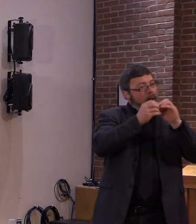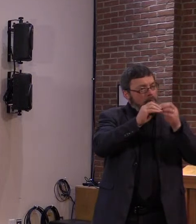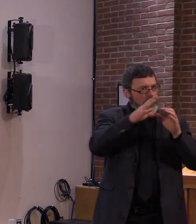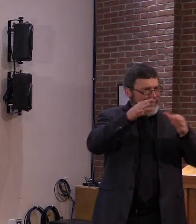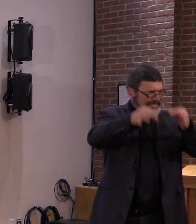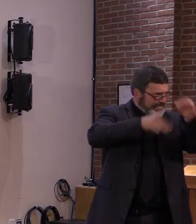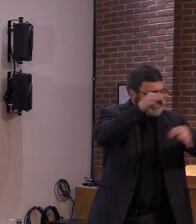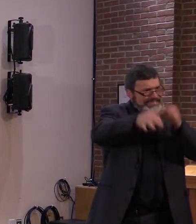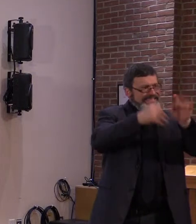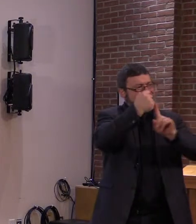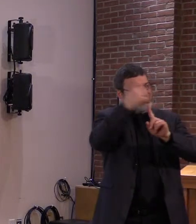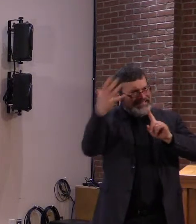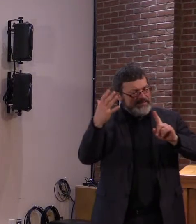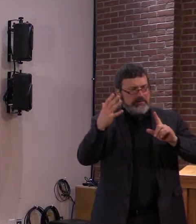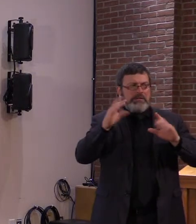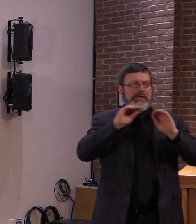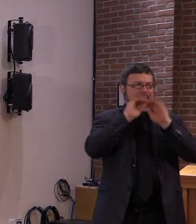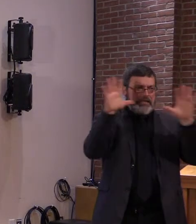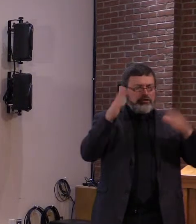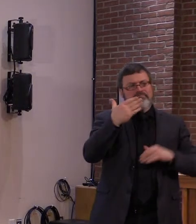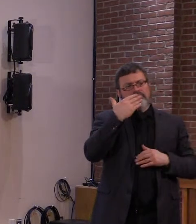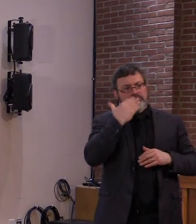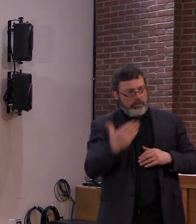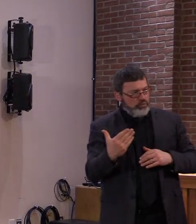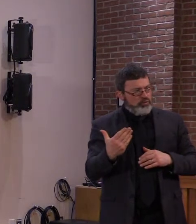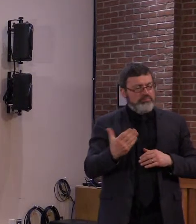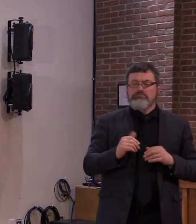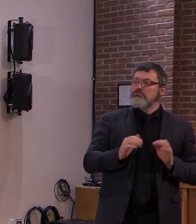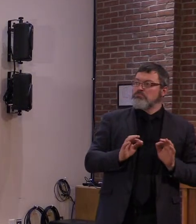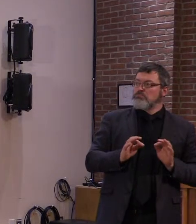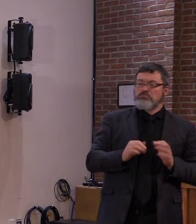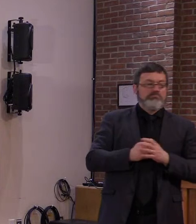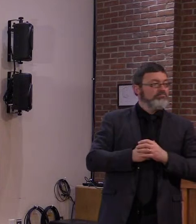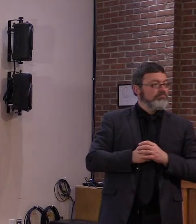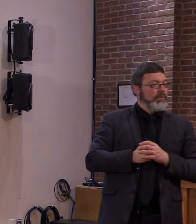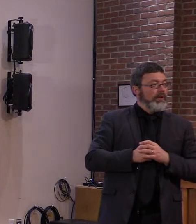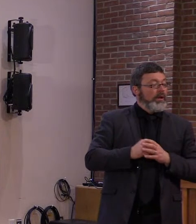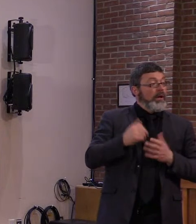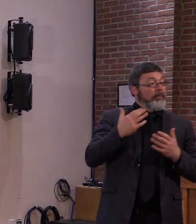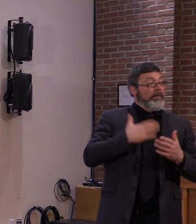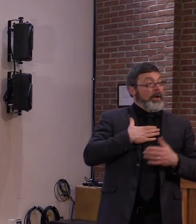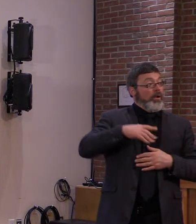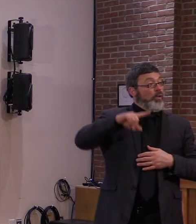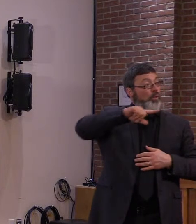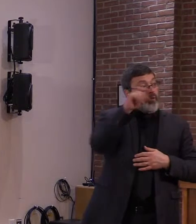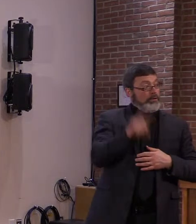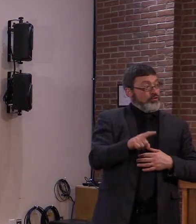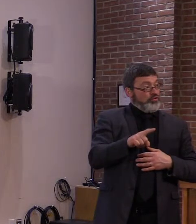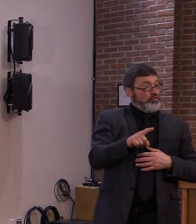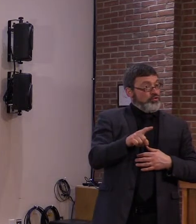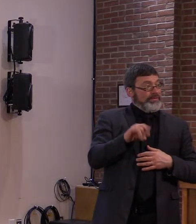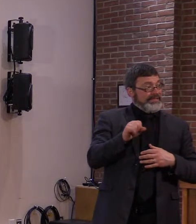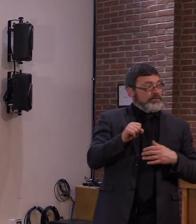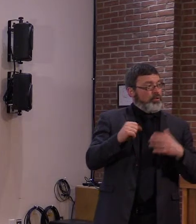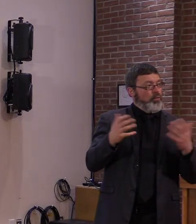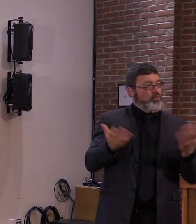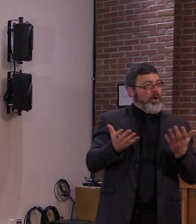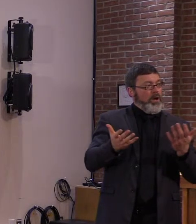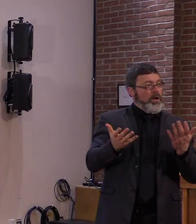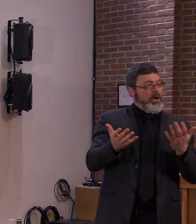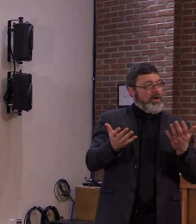foot, was a game changer for the country in terms of being able to really help protect more people. The CDC